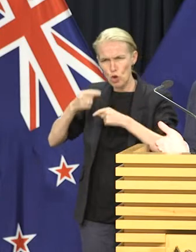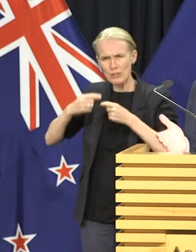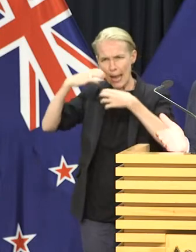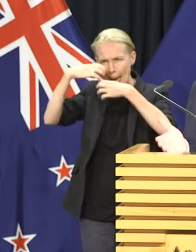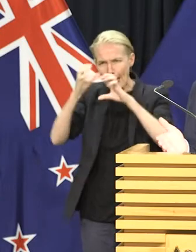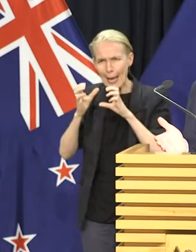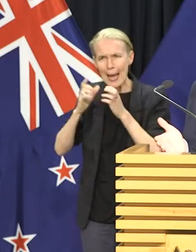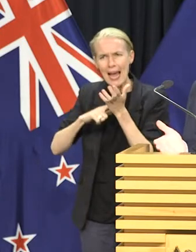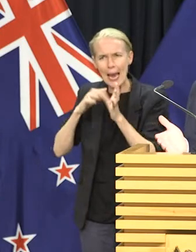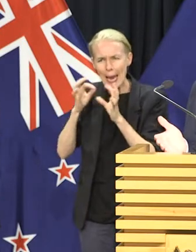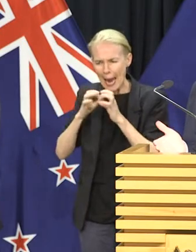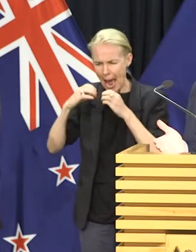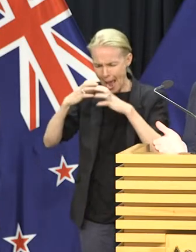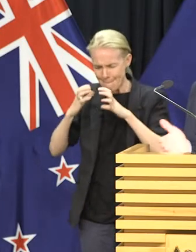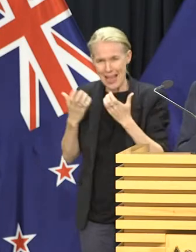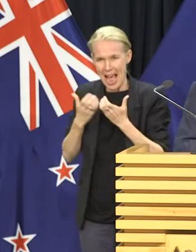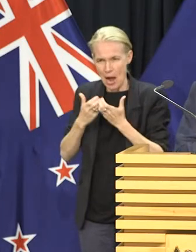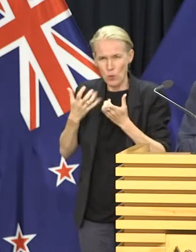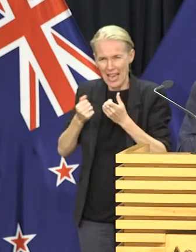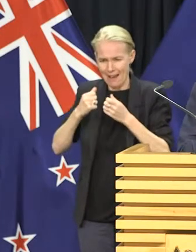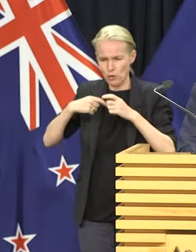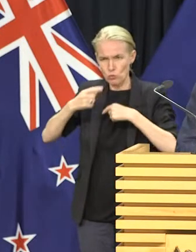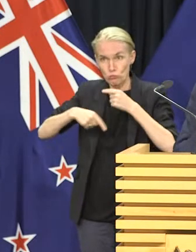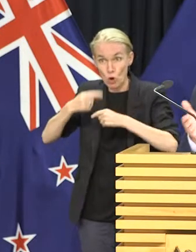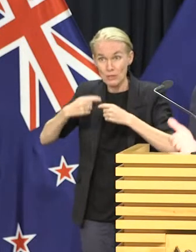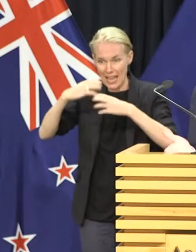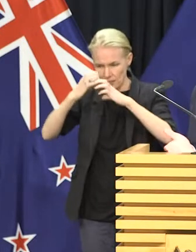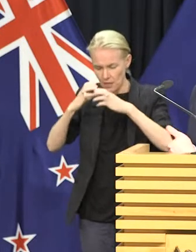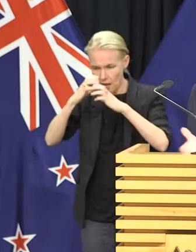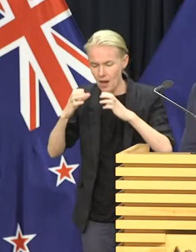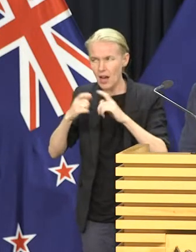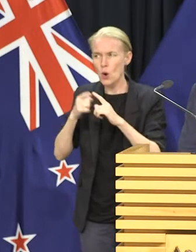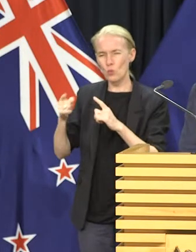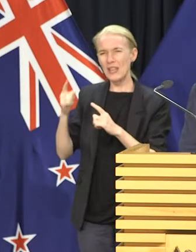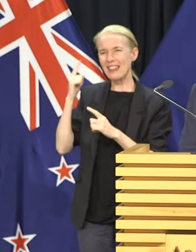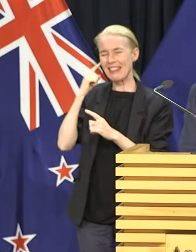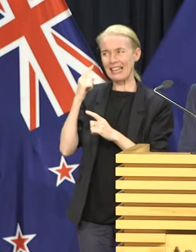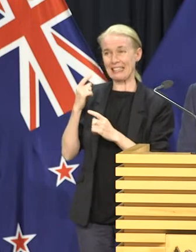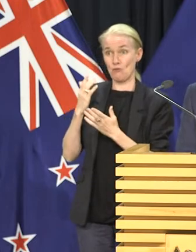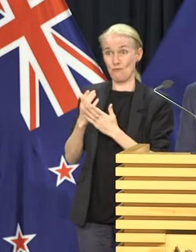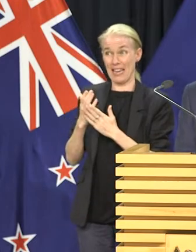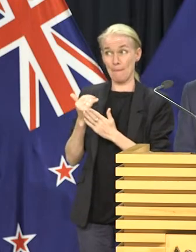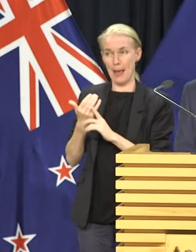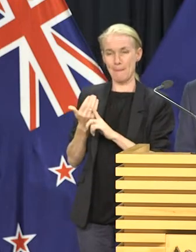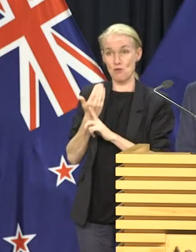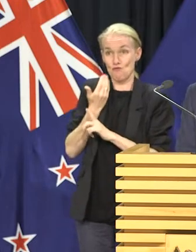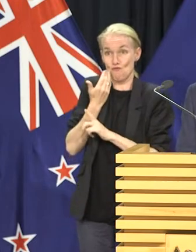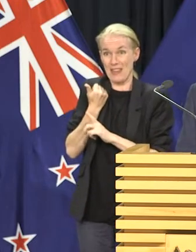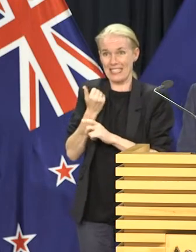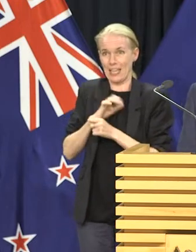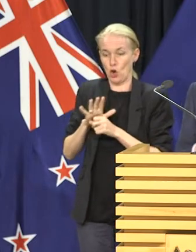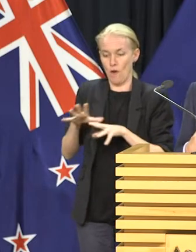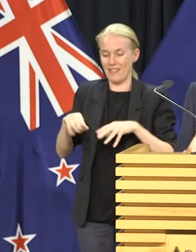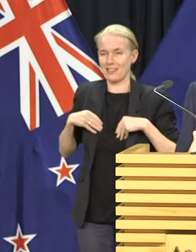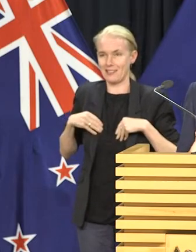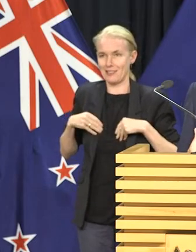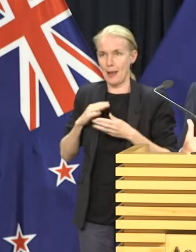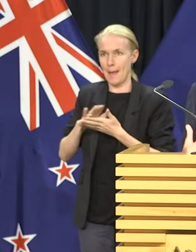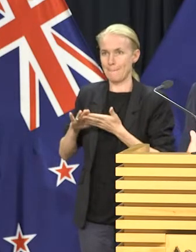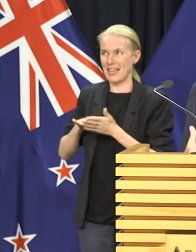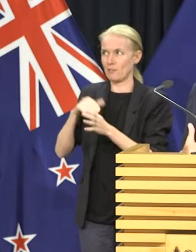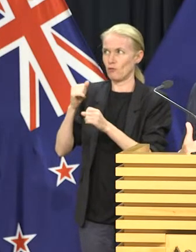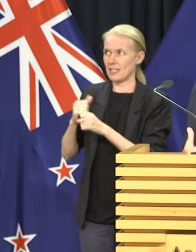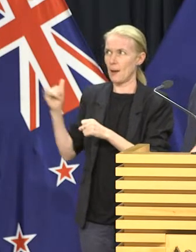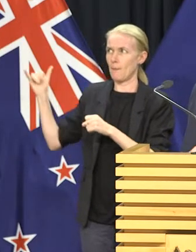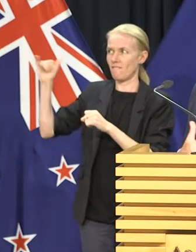transit and travel through India on their way to either Mumbai or Delhi, which for some can be a lengthy trip. And that so